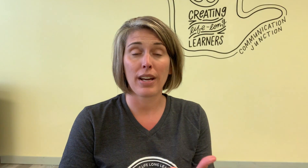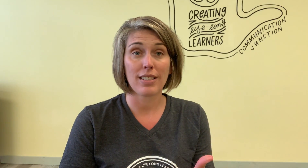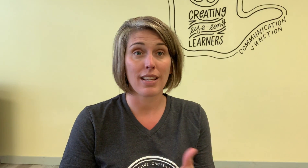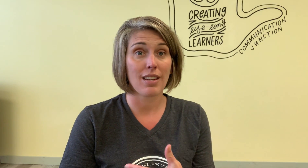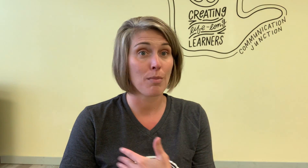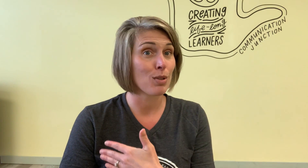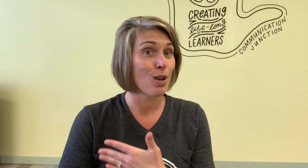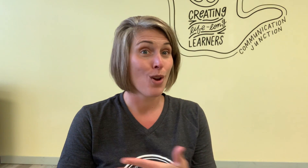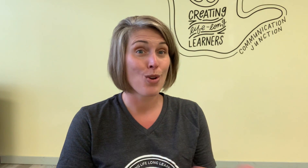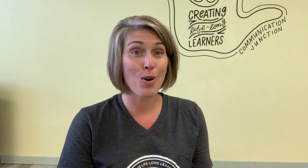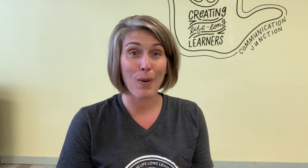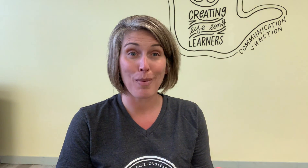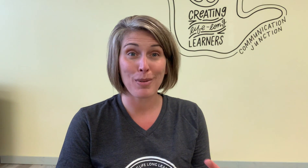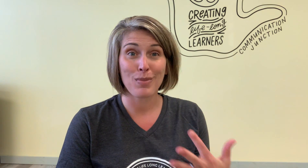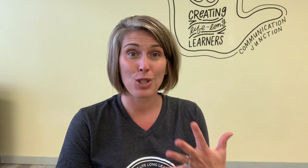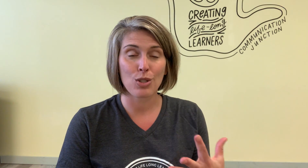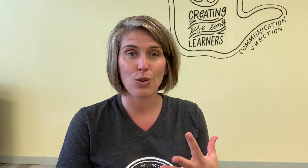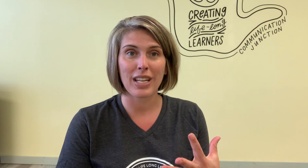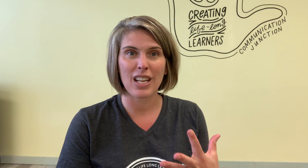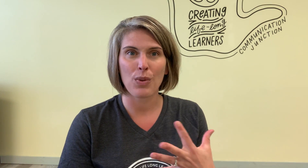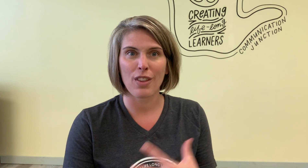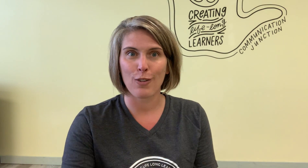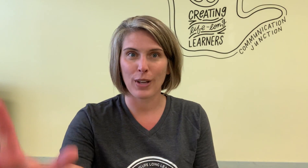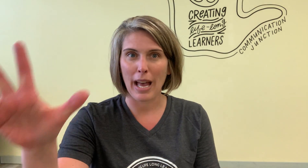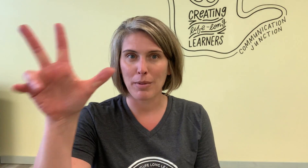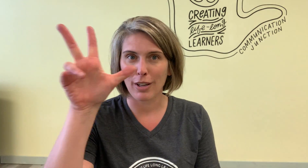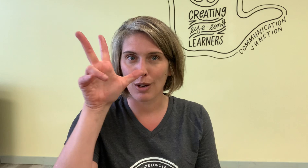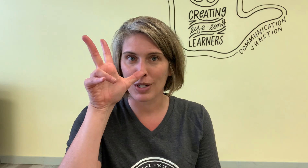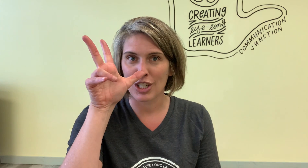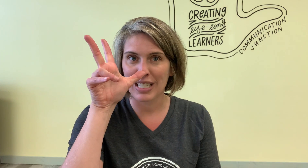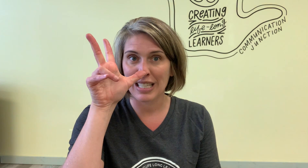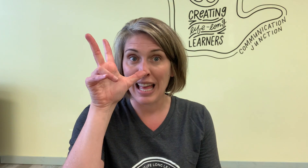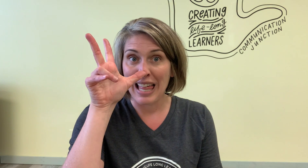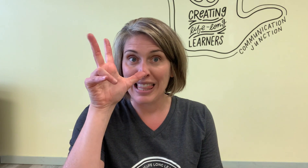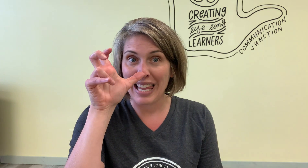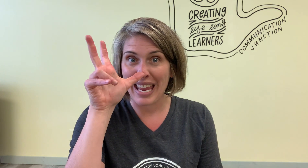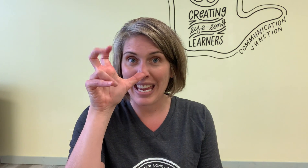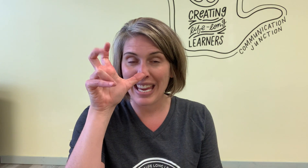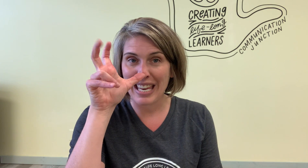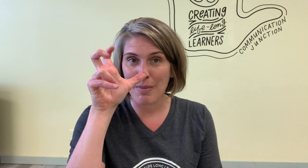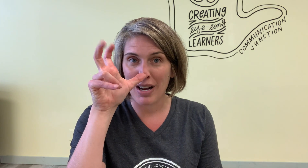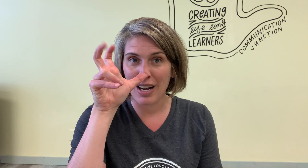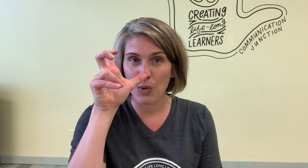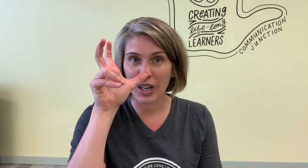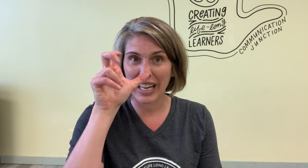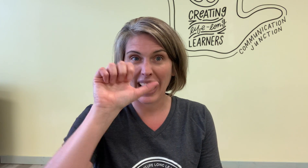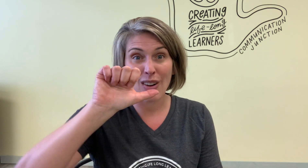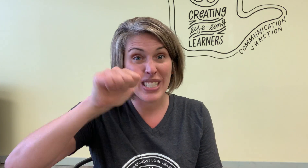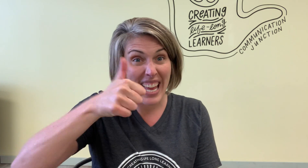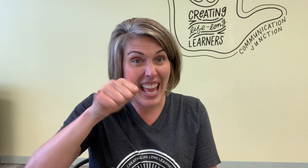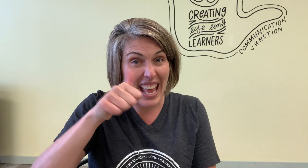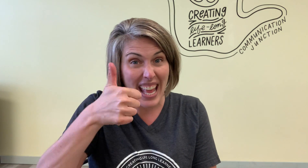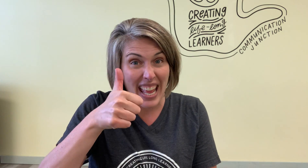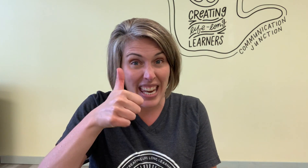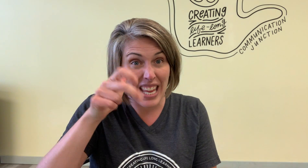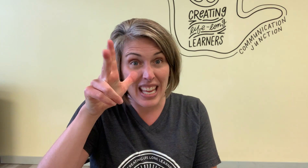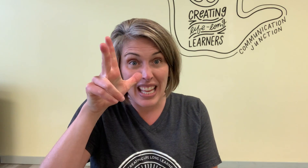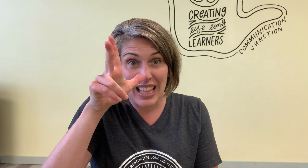to sign the numbers, no problem. Just join in with the vocabulary, which is ladybug. We're gonna count 10